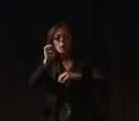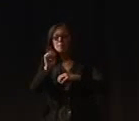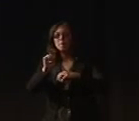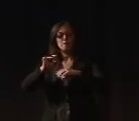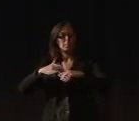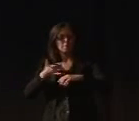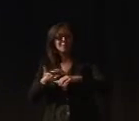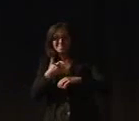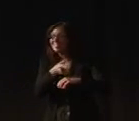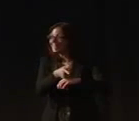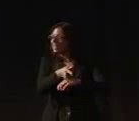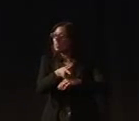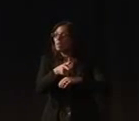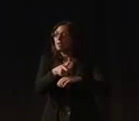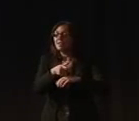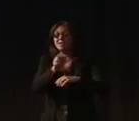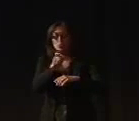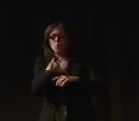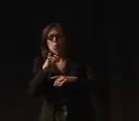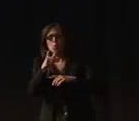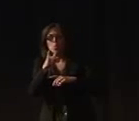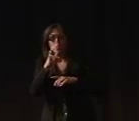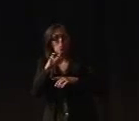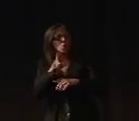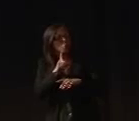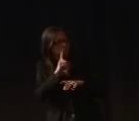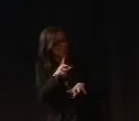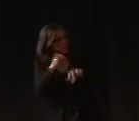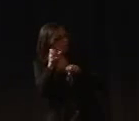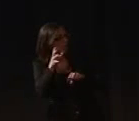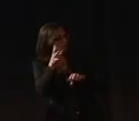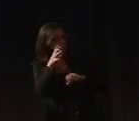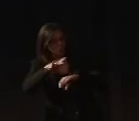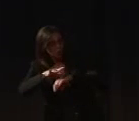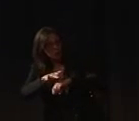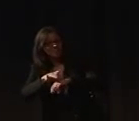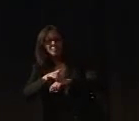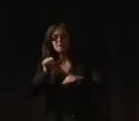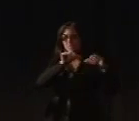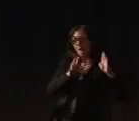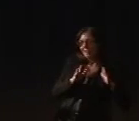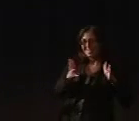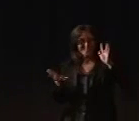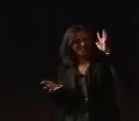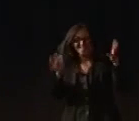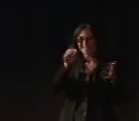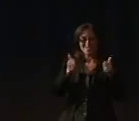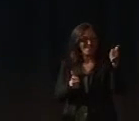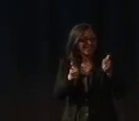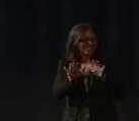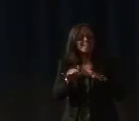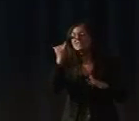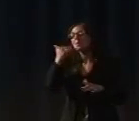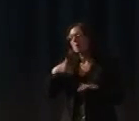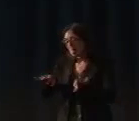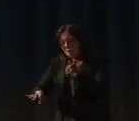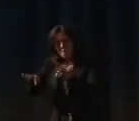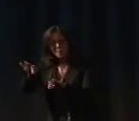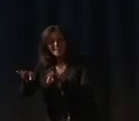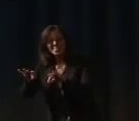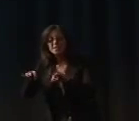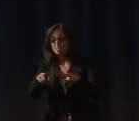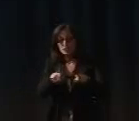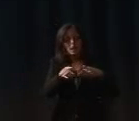So if you say to a modeler, well, you made it up, entirely constructed, so it doesn't do anything. They would think you are completely